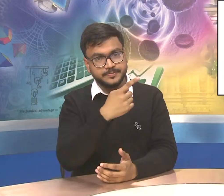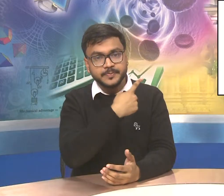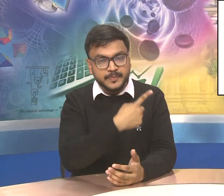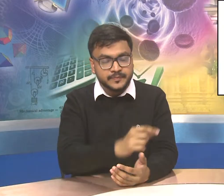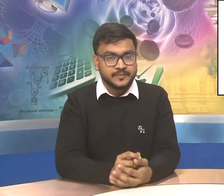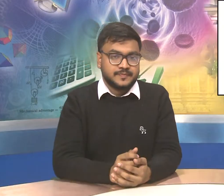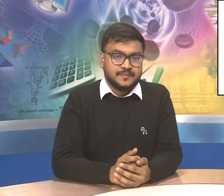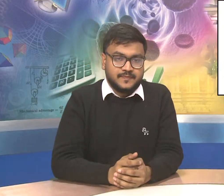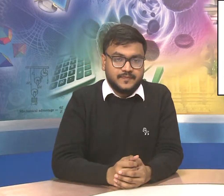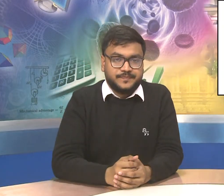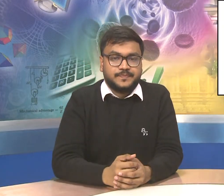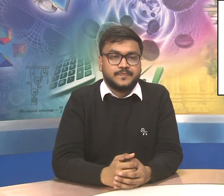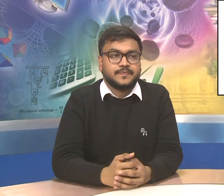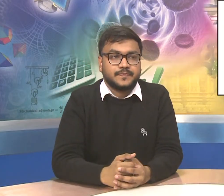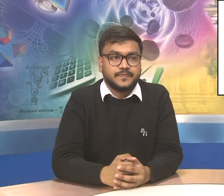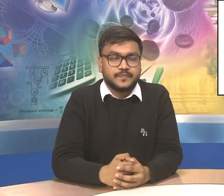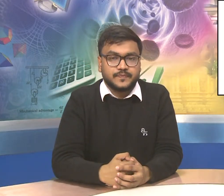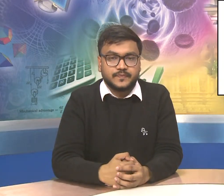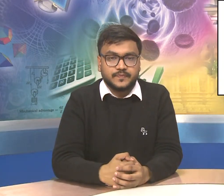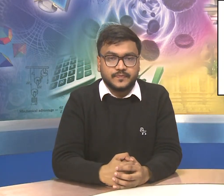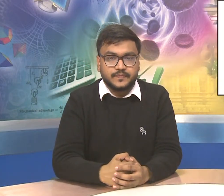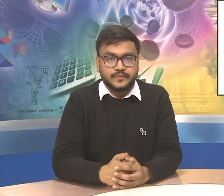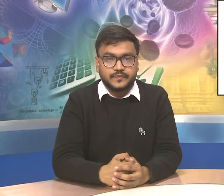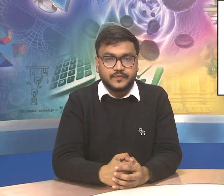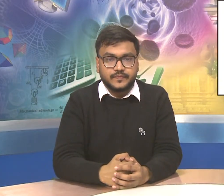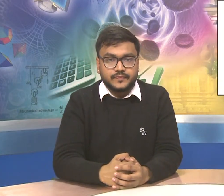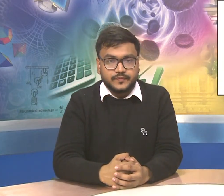the real meaning of the words.